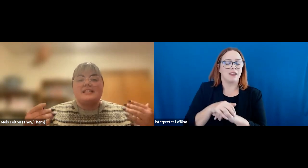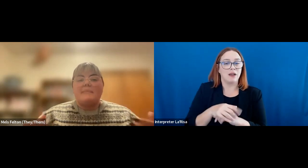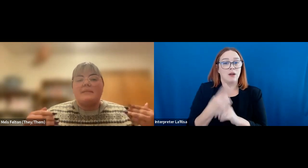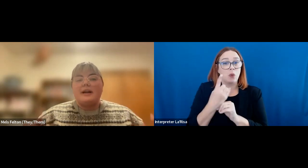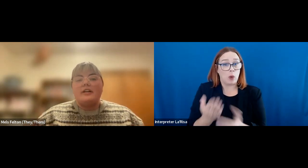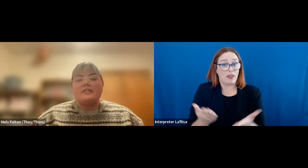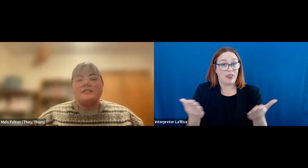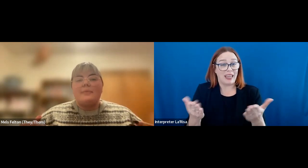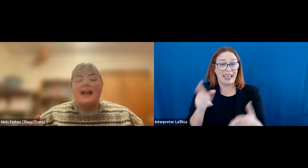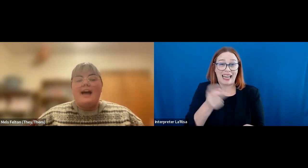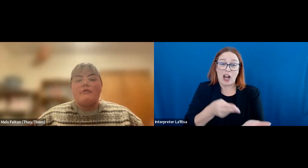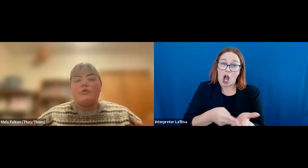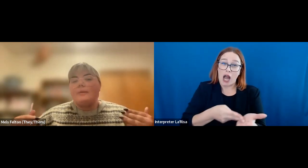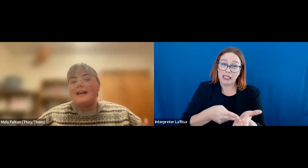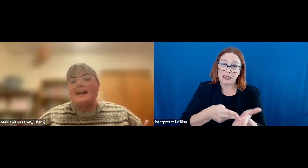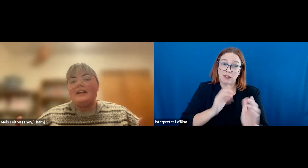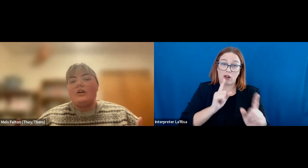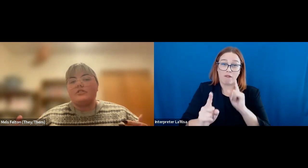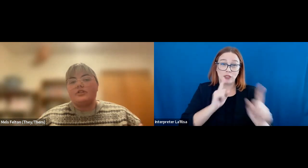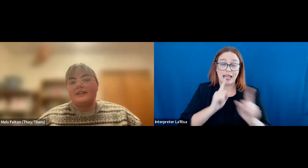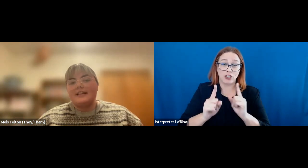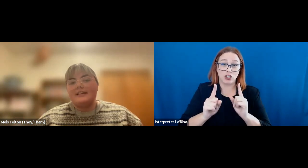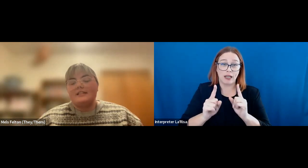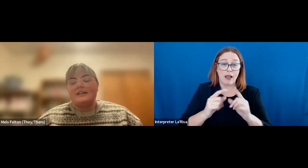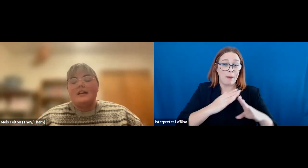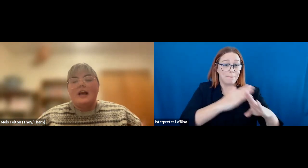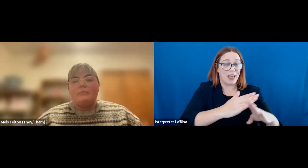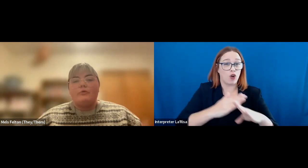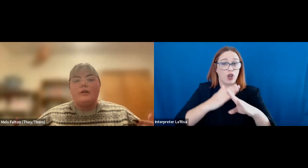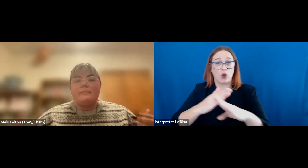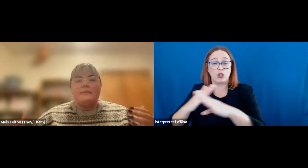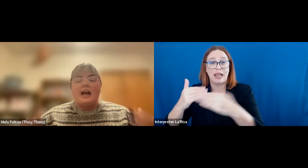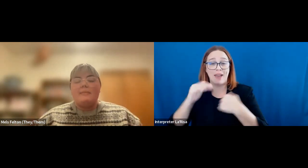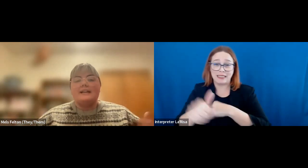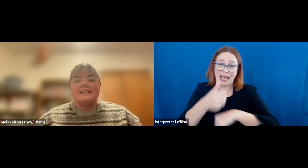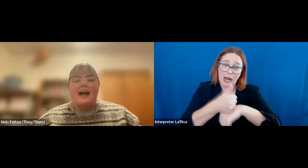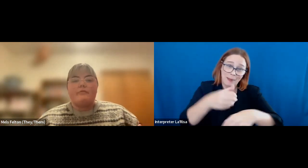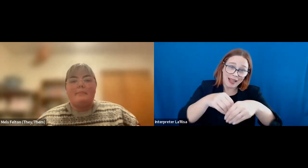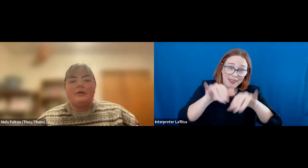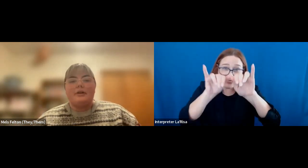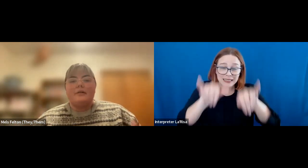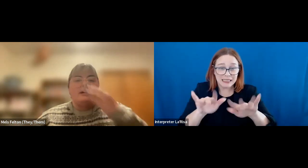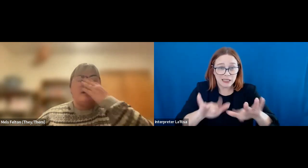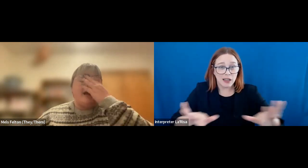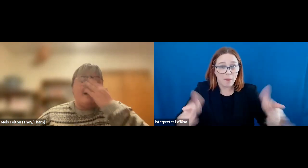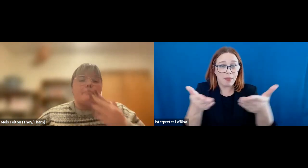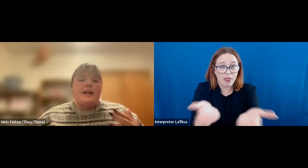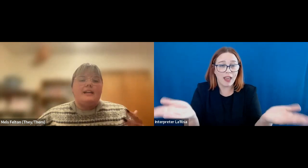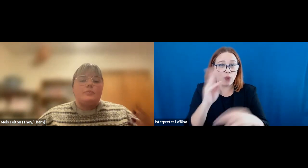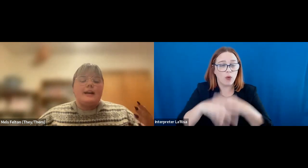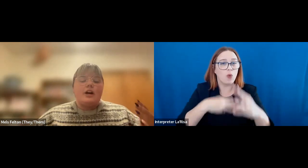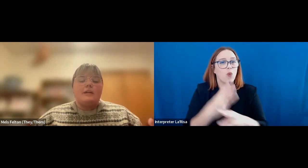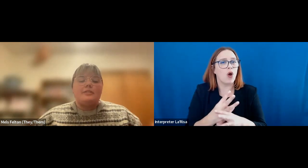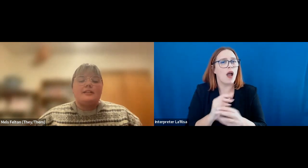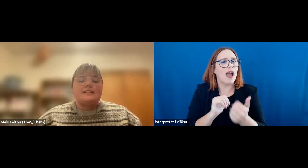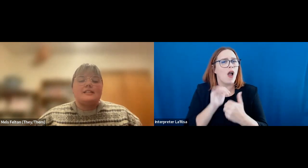the systemic barriers that we have for obtaining our services, for becoming a staff member. And